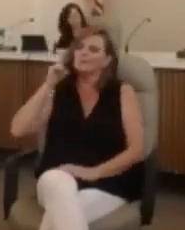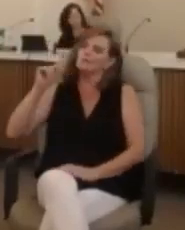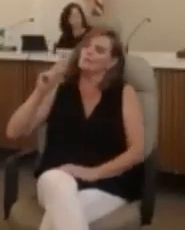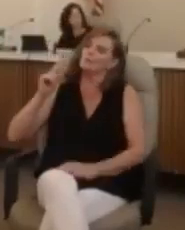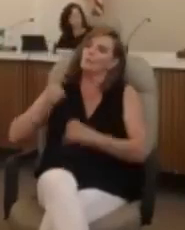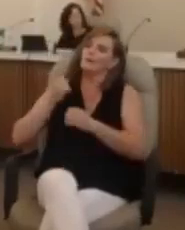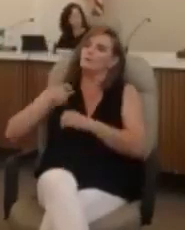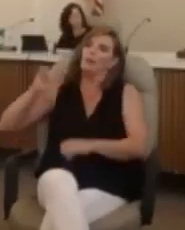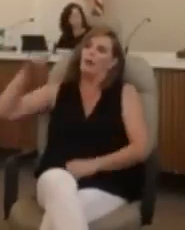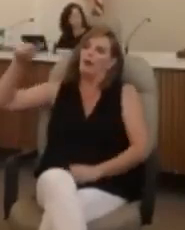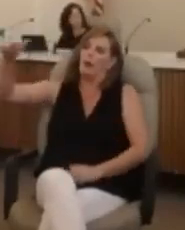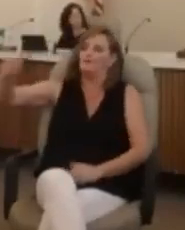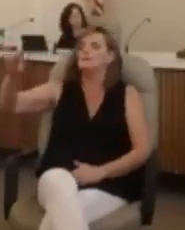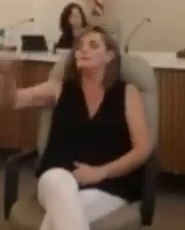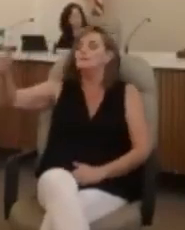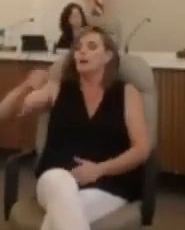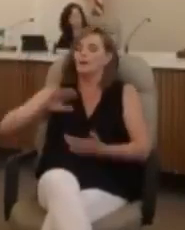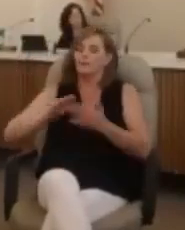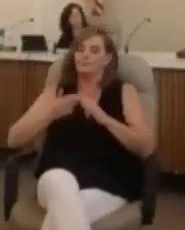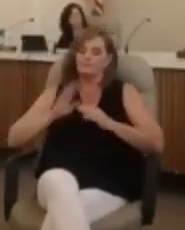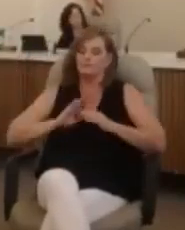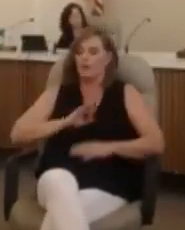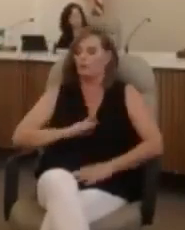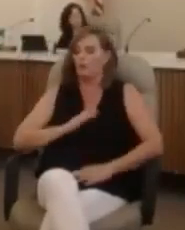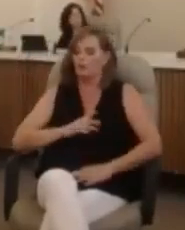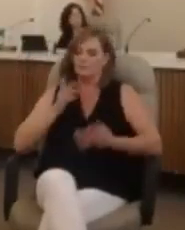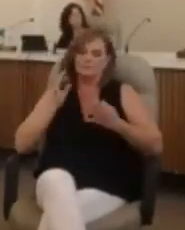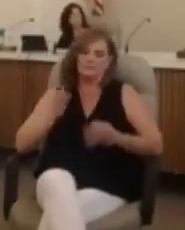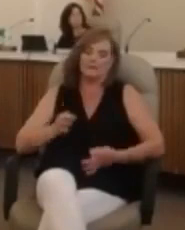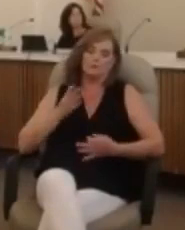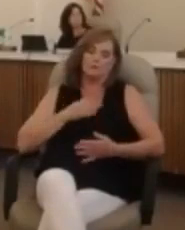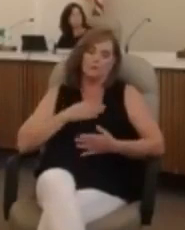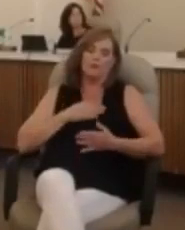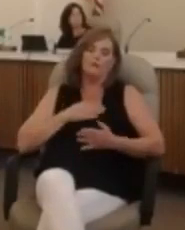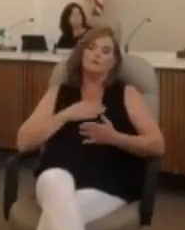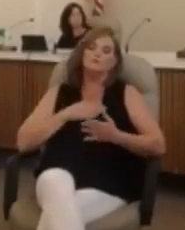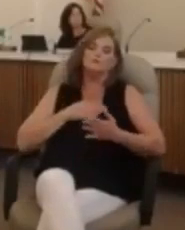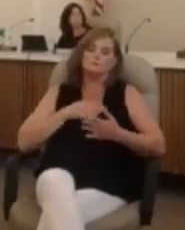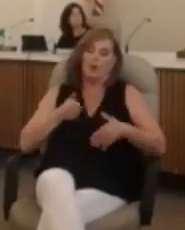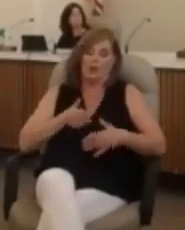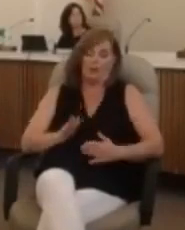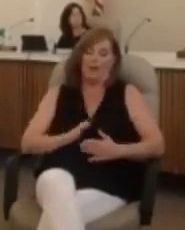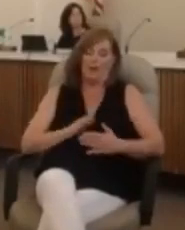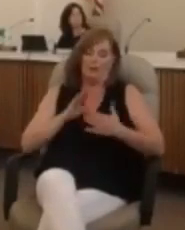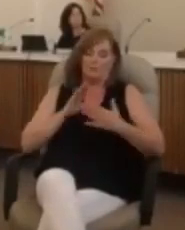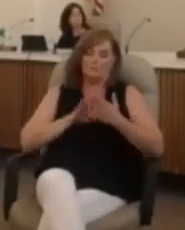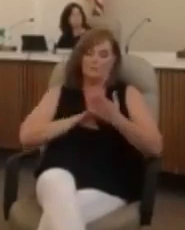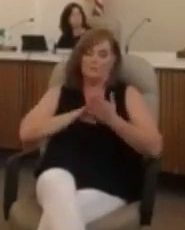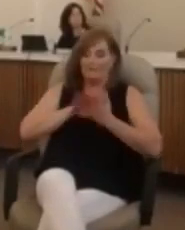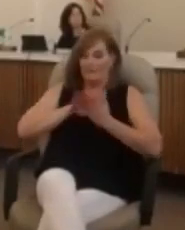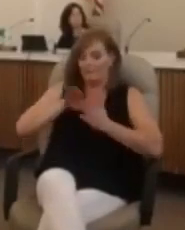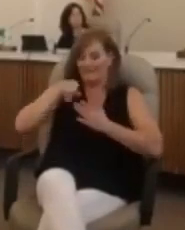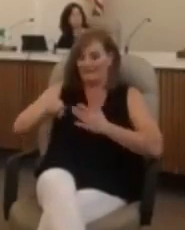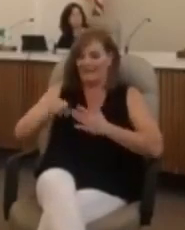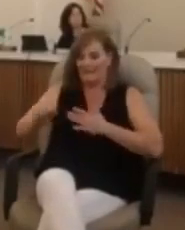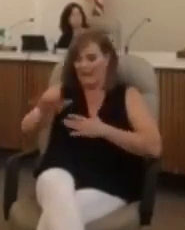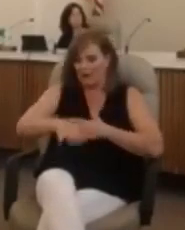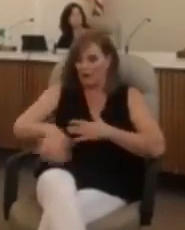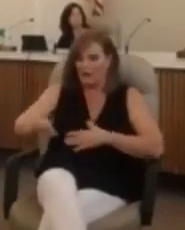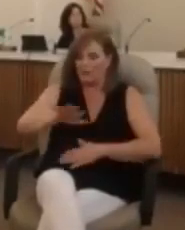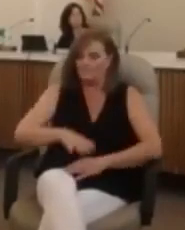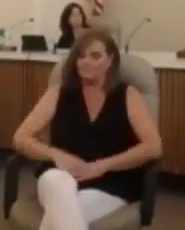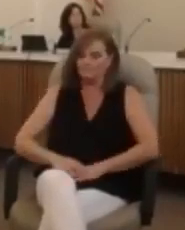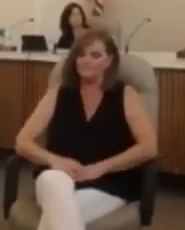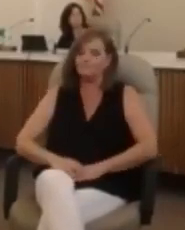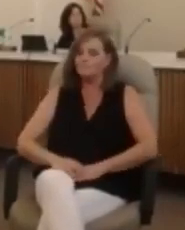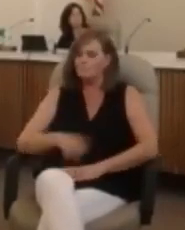another town board decides to allow development in that conservation easement? So one of the things that